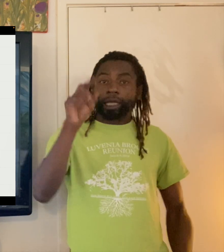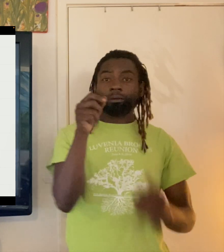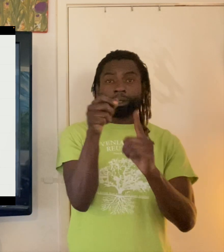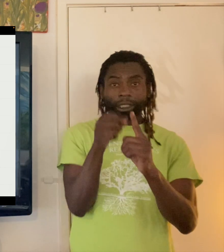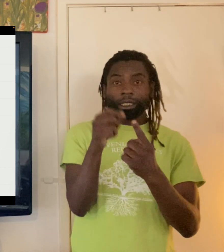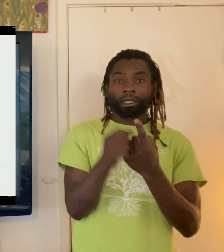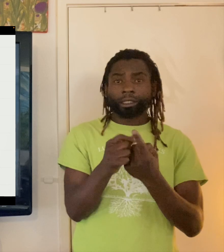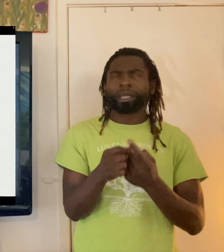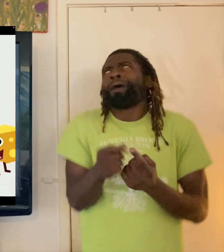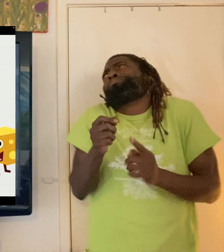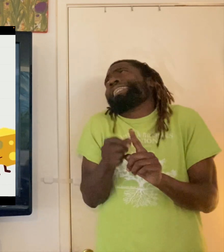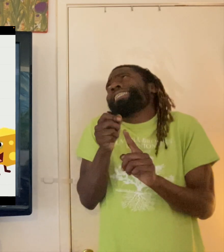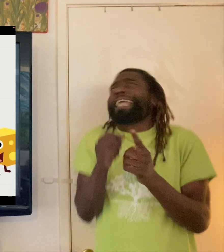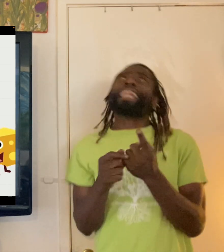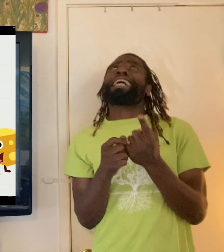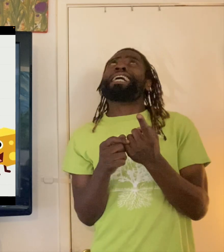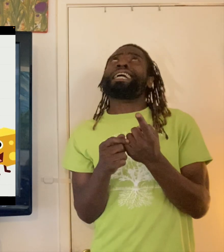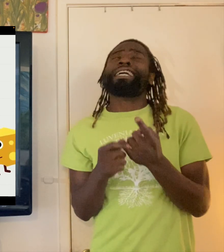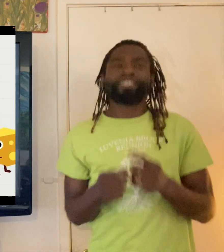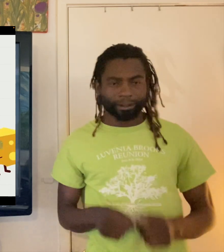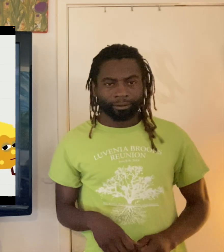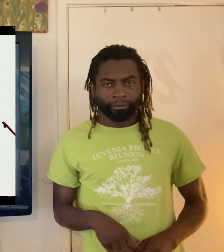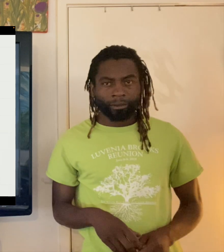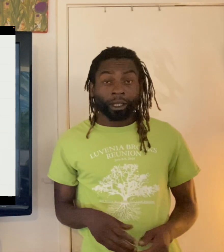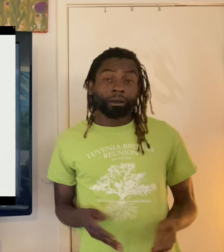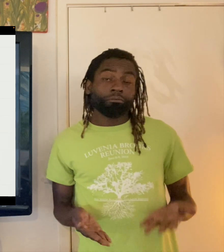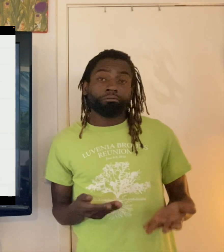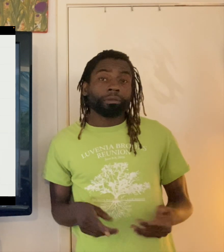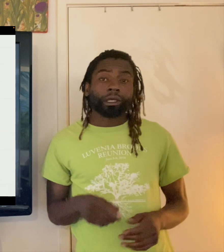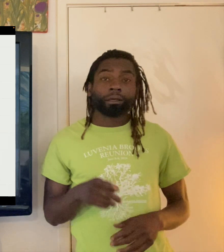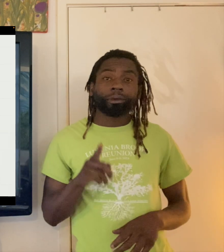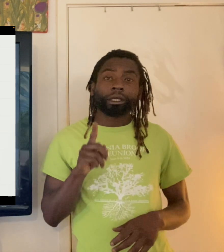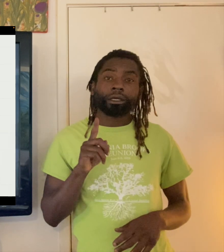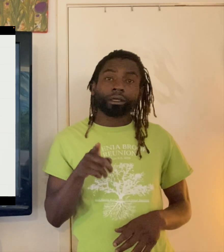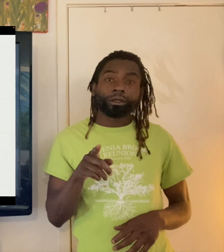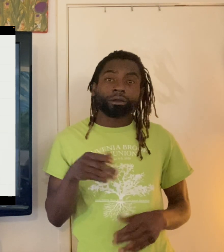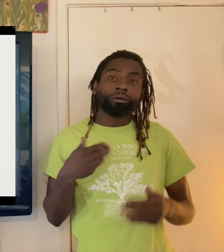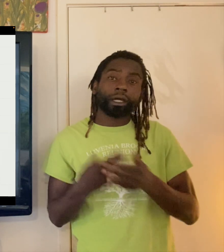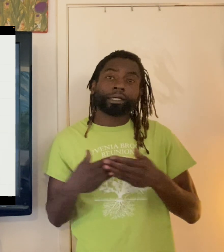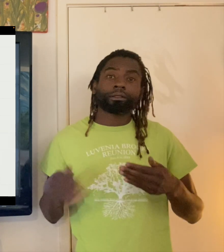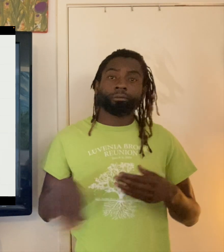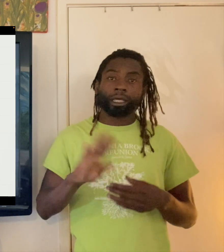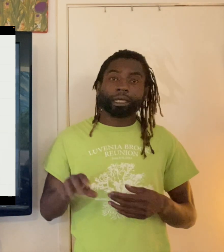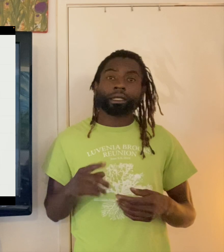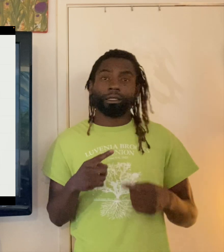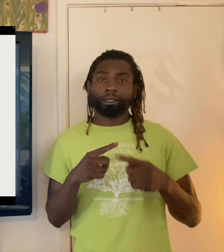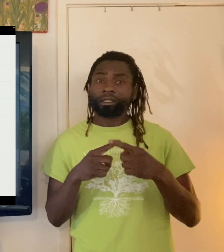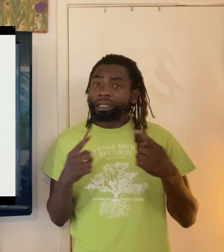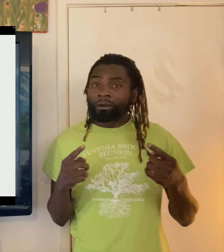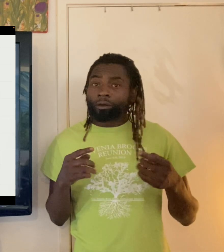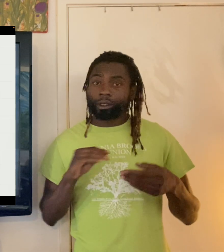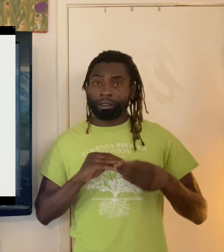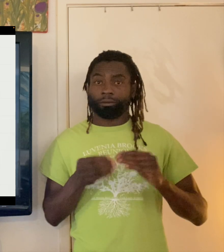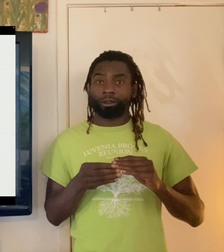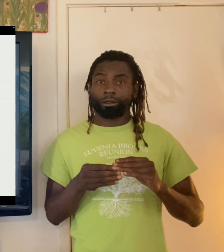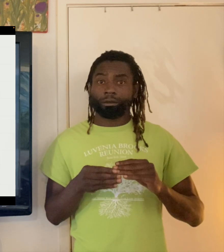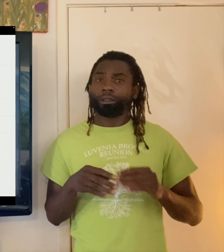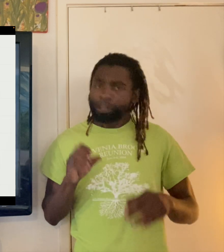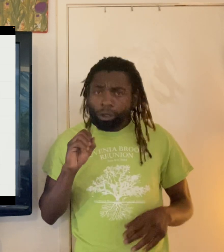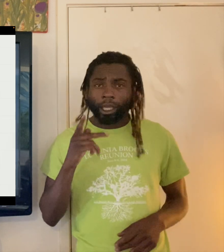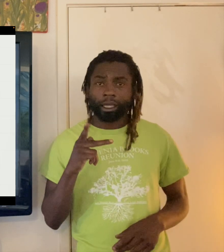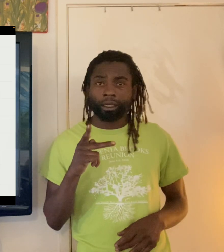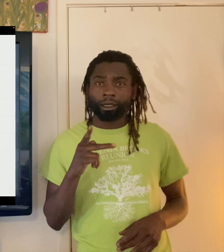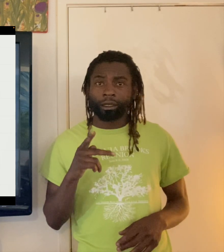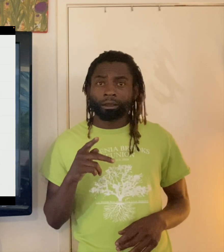8 bananas. Bananas! But maybe you estimated a different number, and that's okay. For